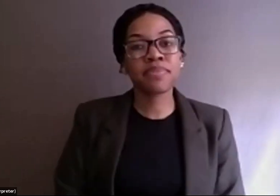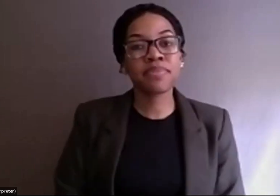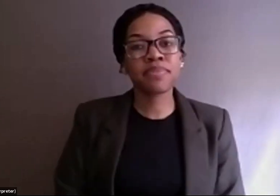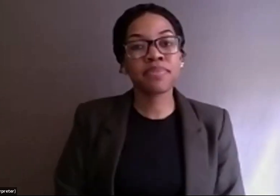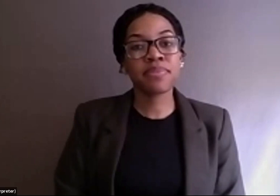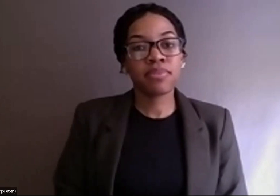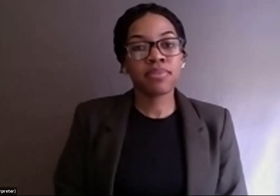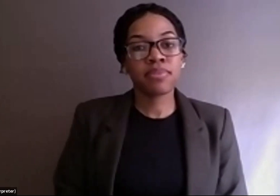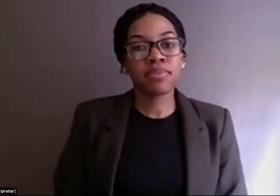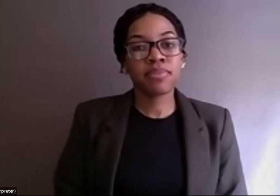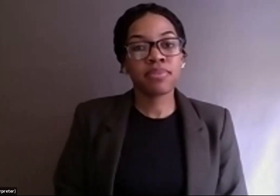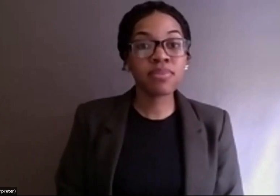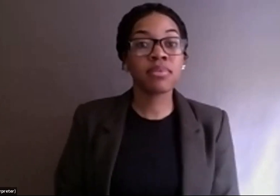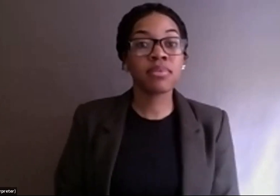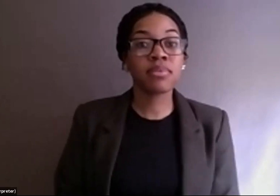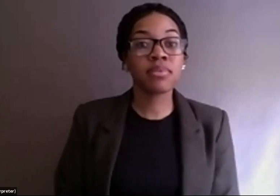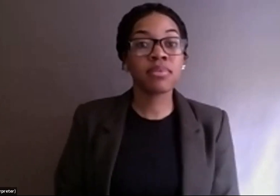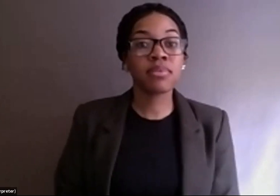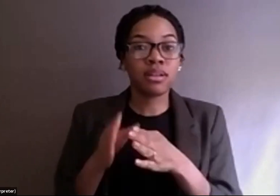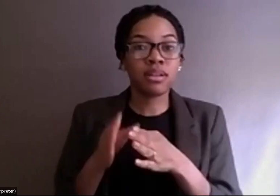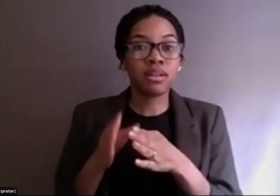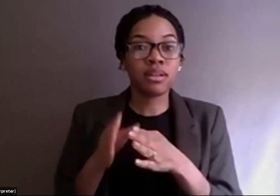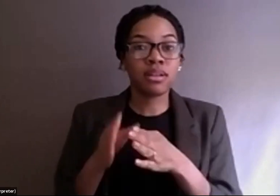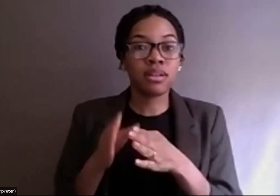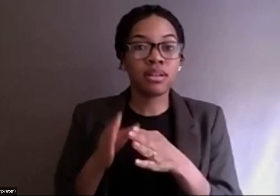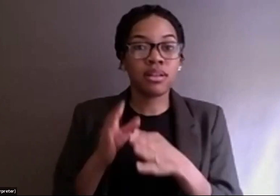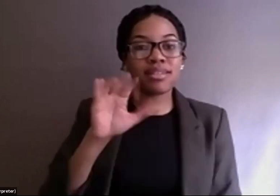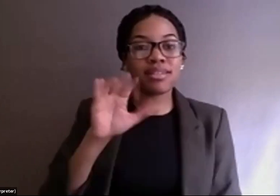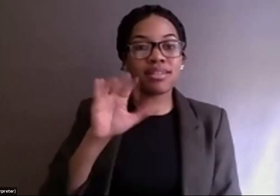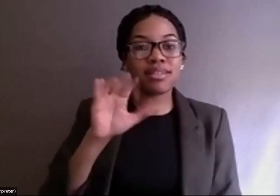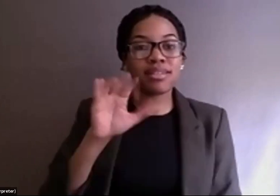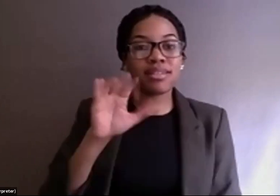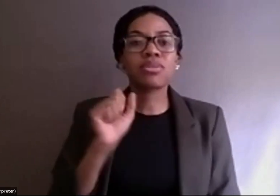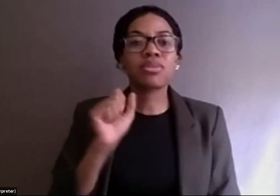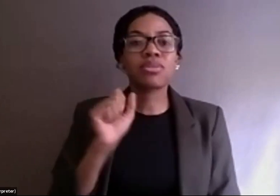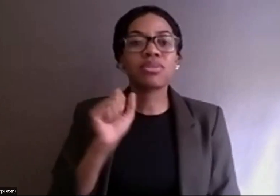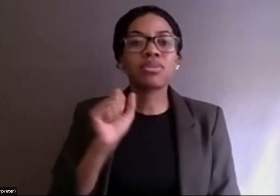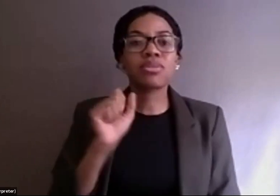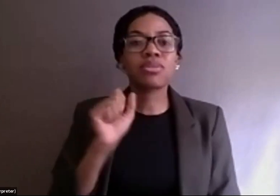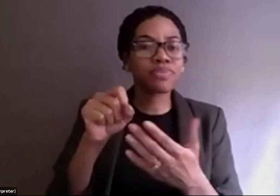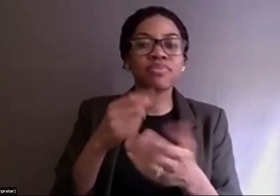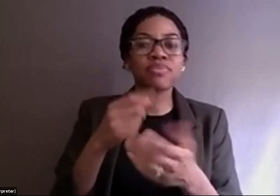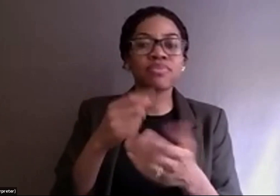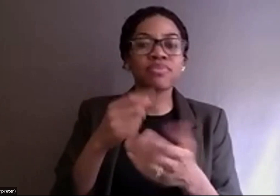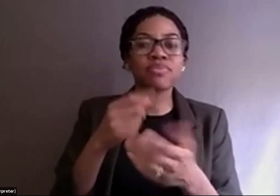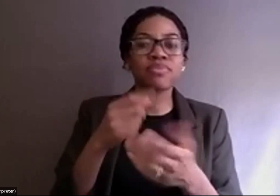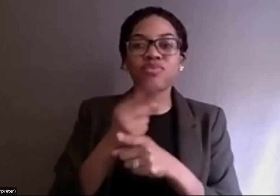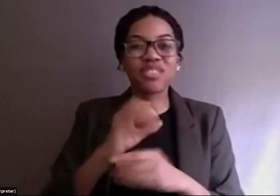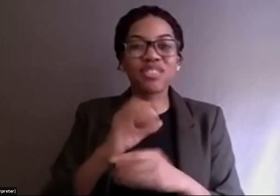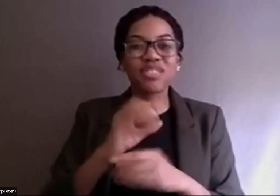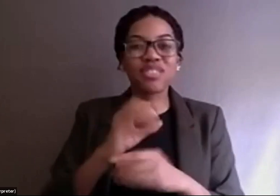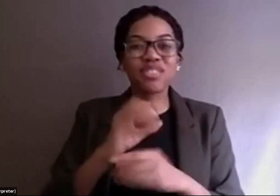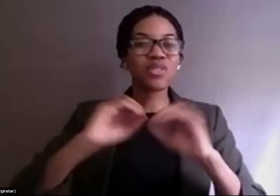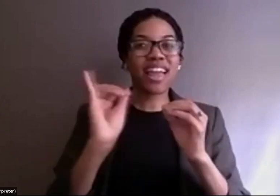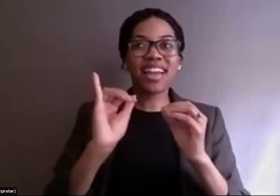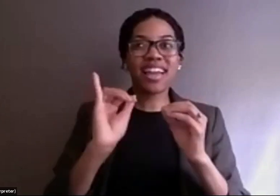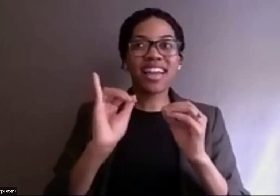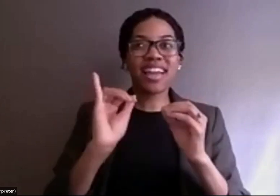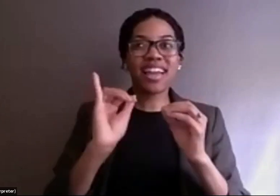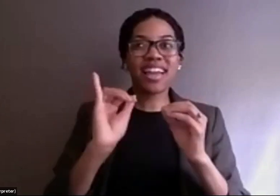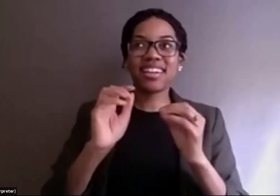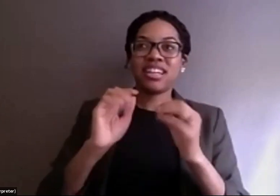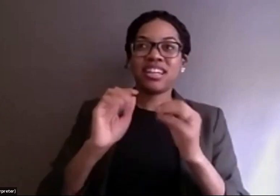Wow, and thank you. And some of what I'm gathering is that there's no spontaneous combustion. That's one of those movement myths.